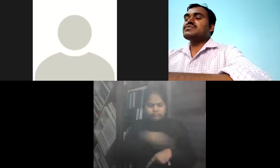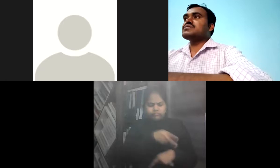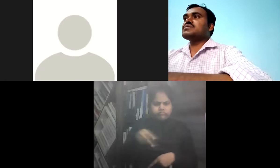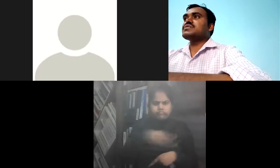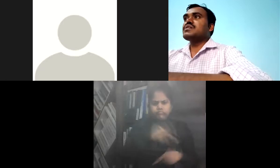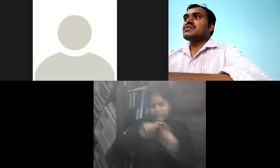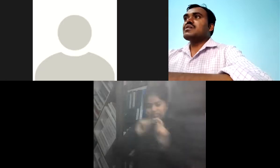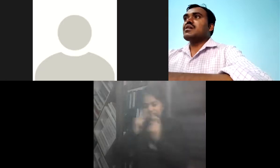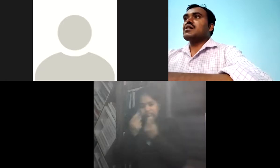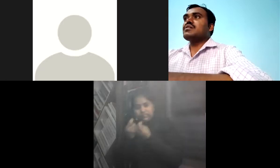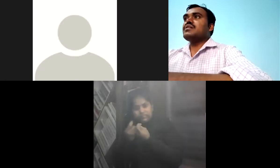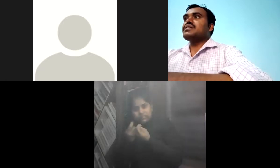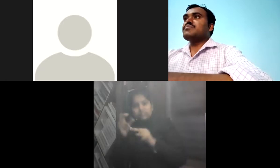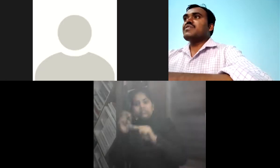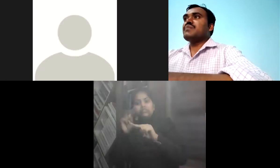communist